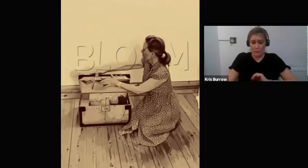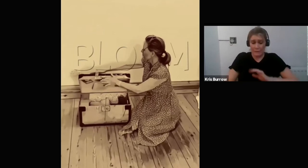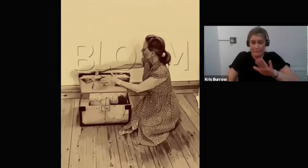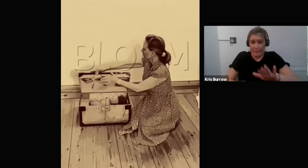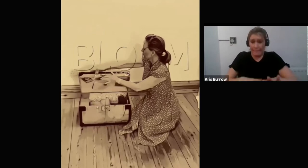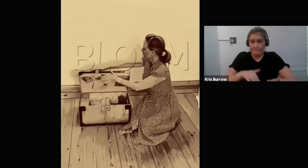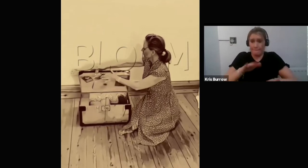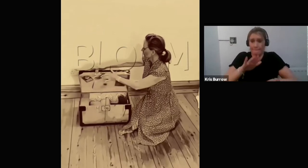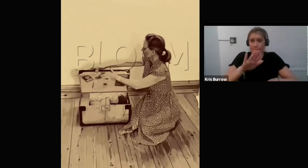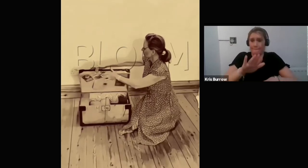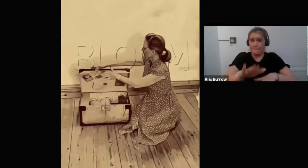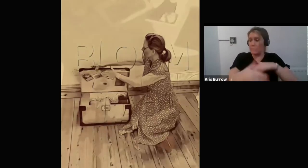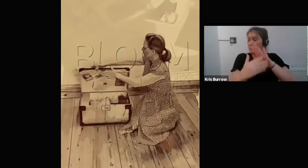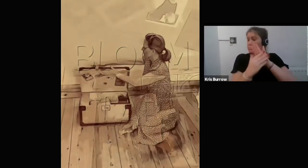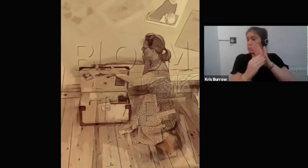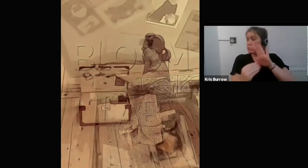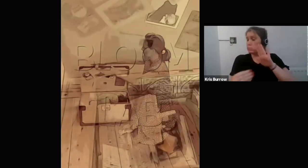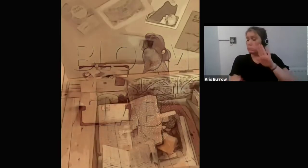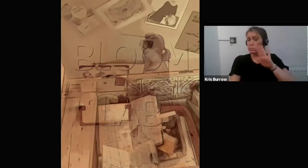Bloom Lab.